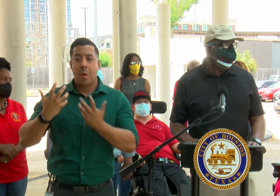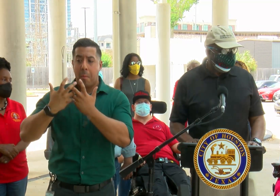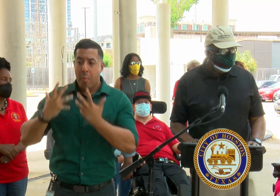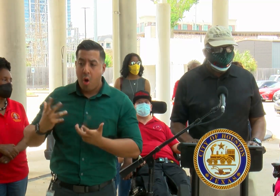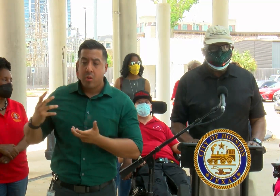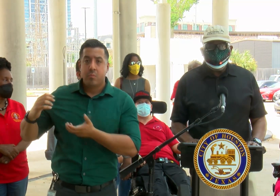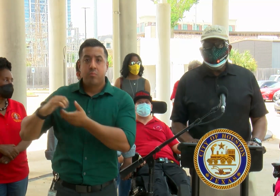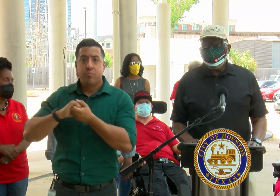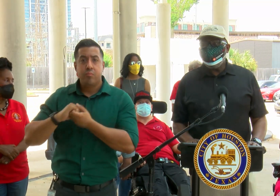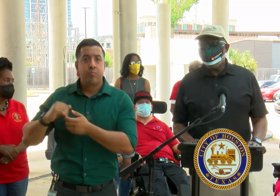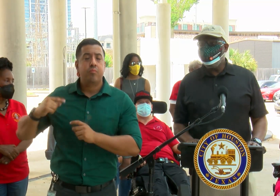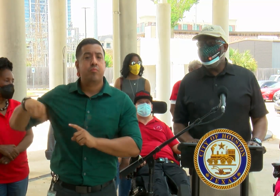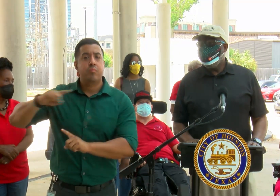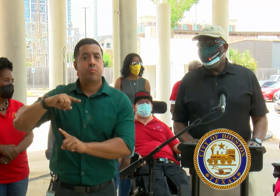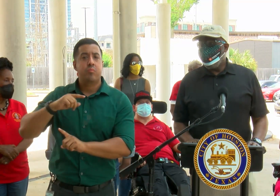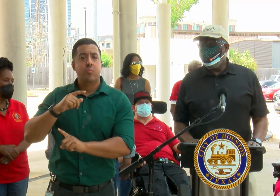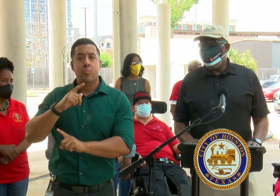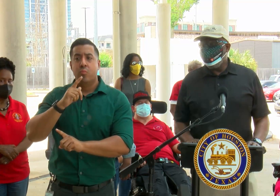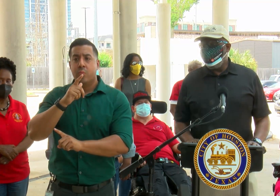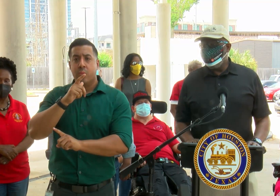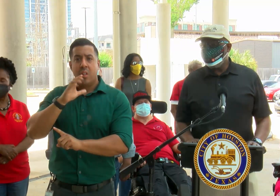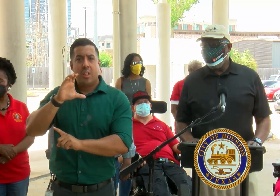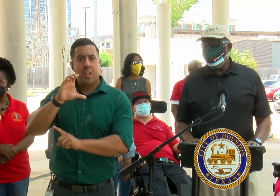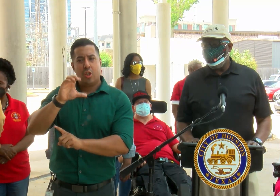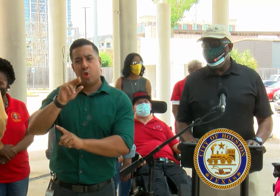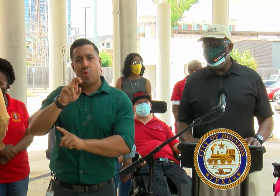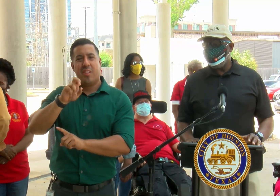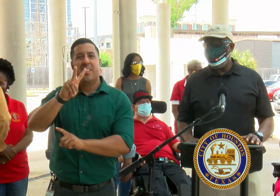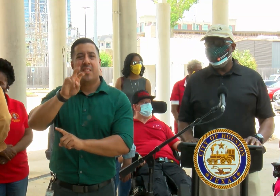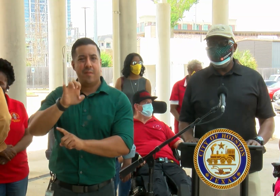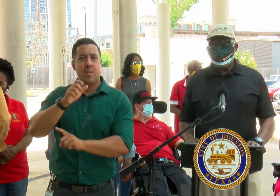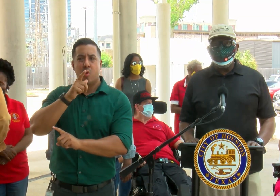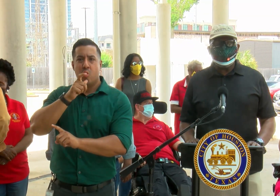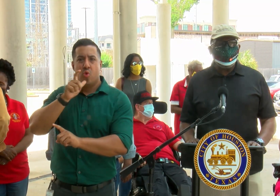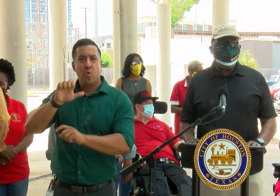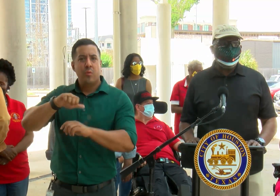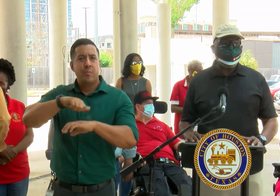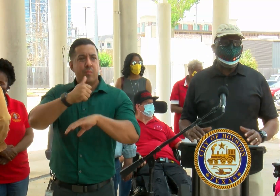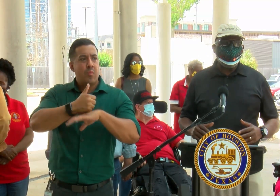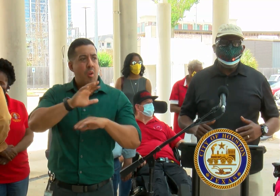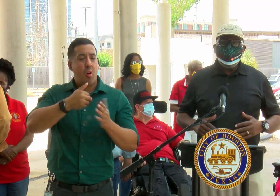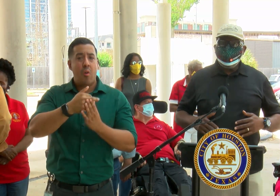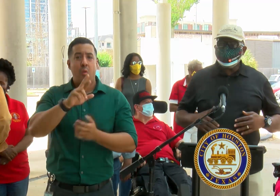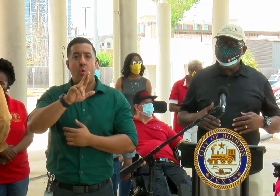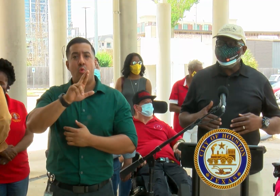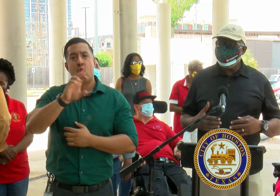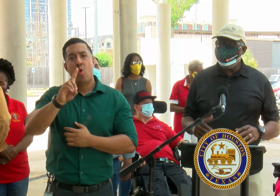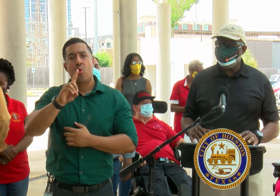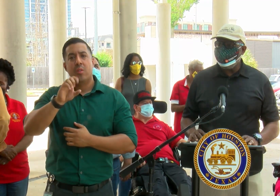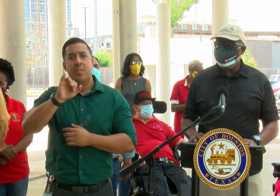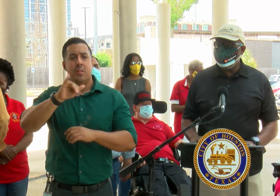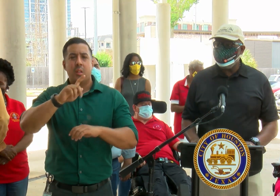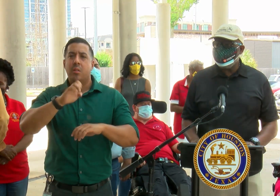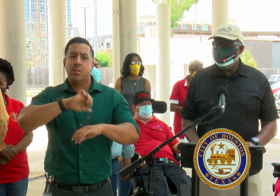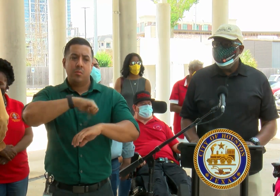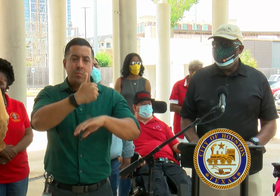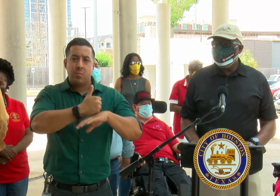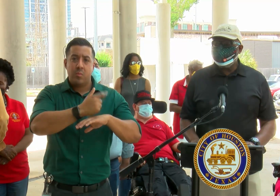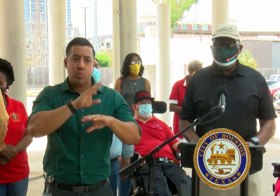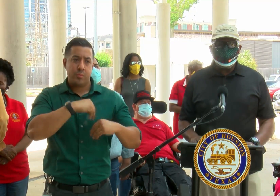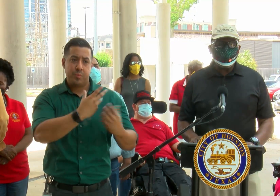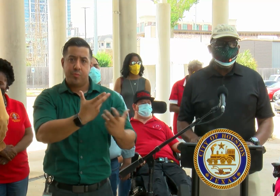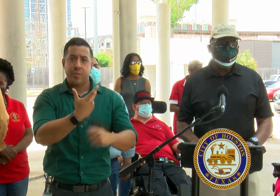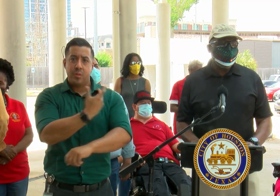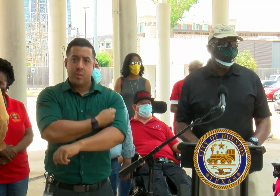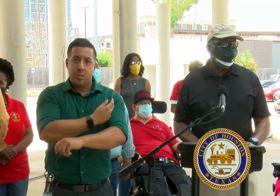partners, Curative, who are also running our Reed Road site and are actually providing vaccines